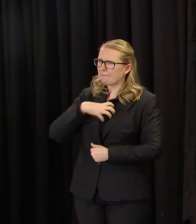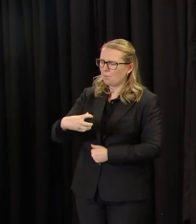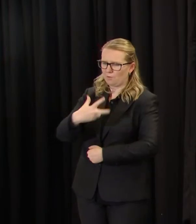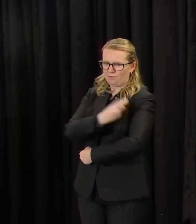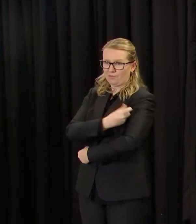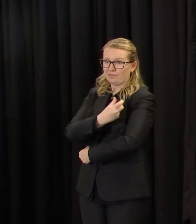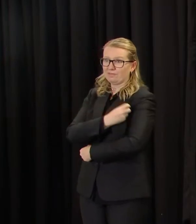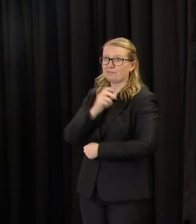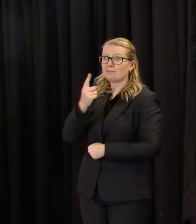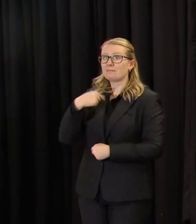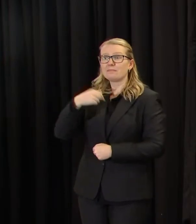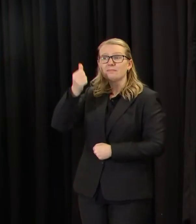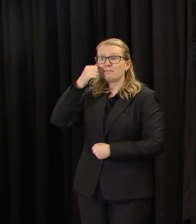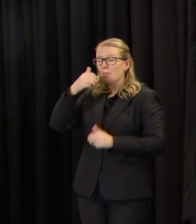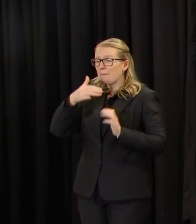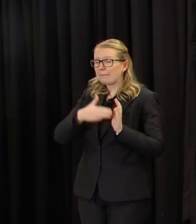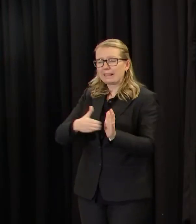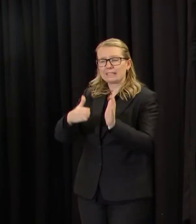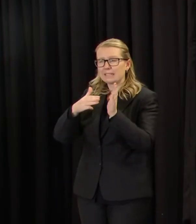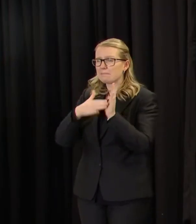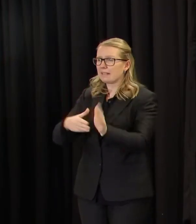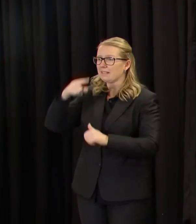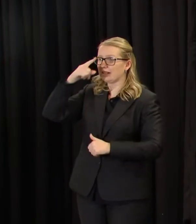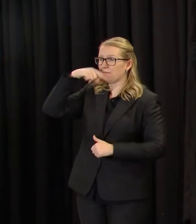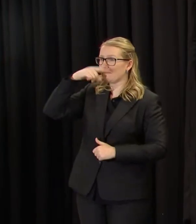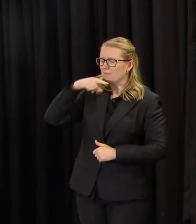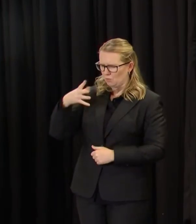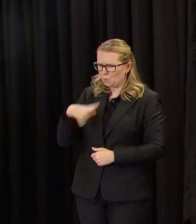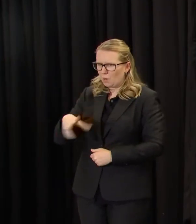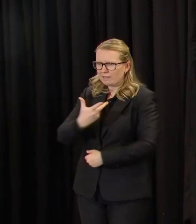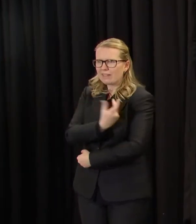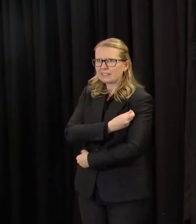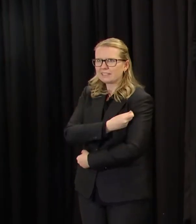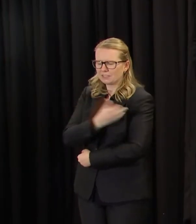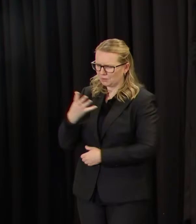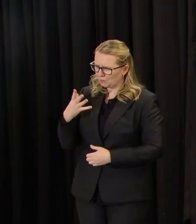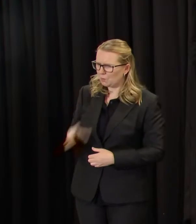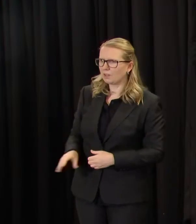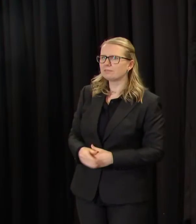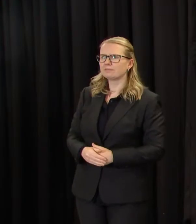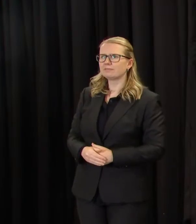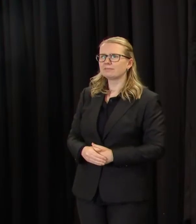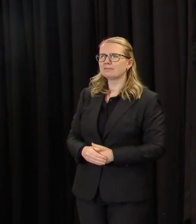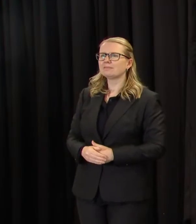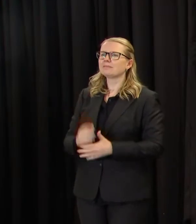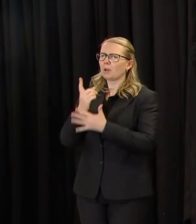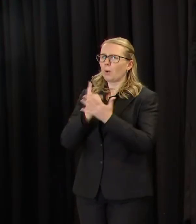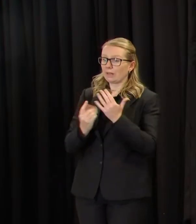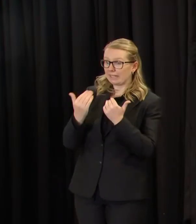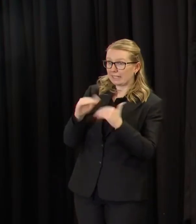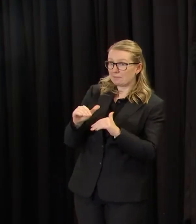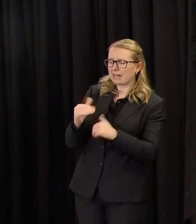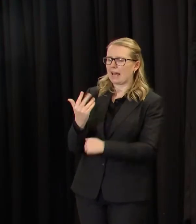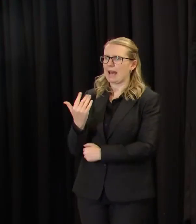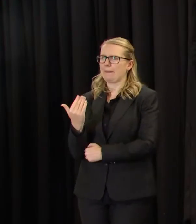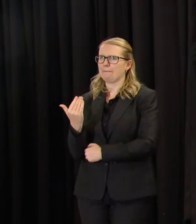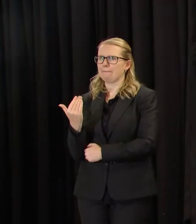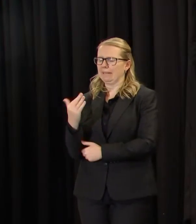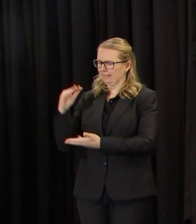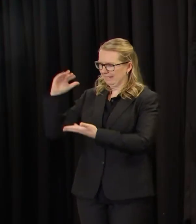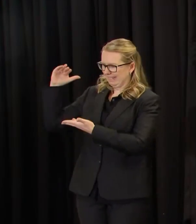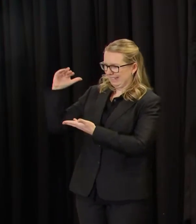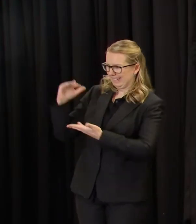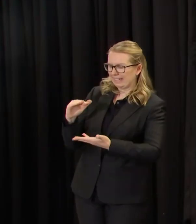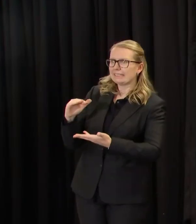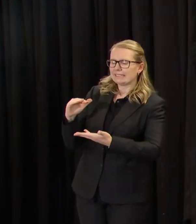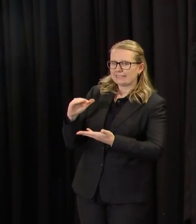think there's millions of Victorians who want to get vaccinated like yesterday, and the only limiting factor at the moment is how much we have. And that's why it was important